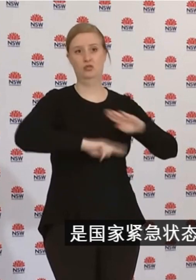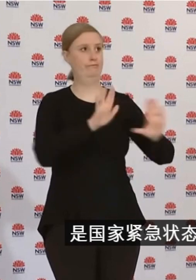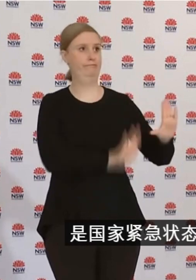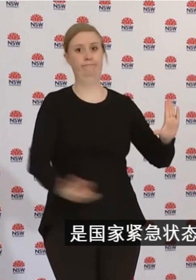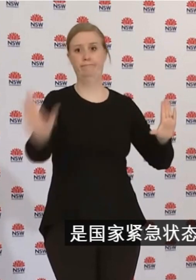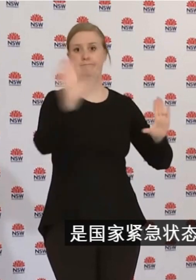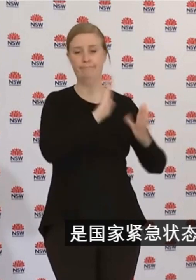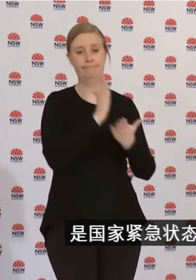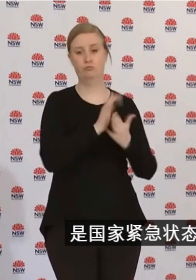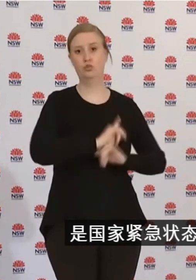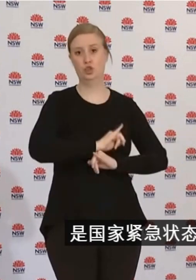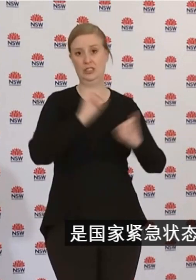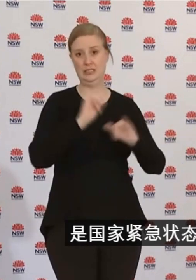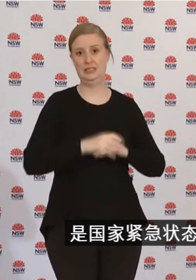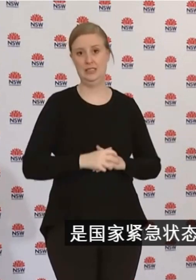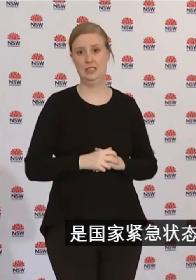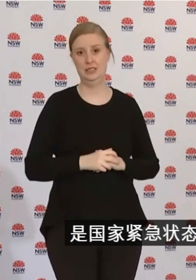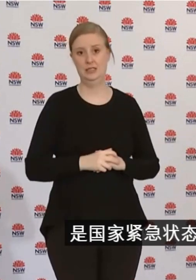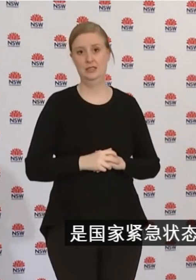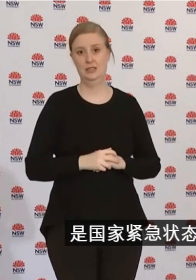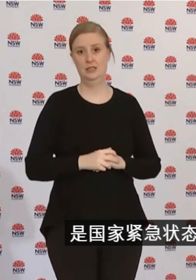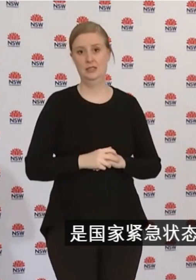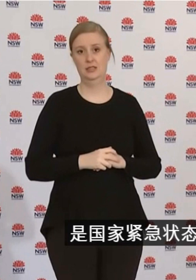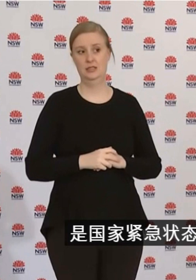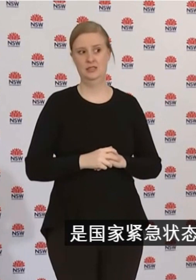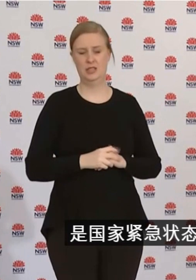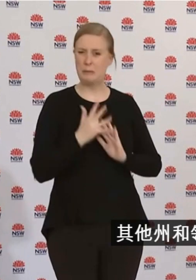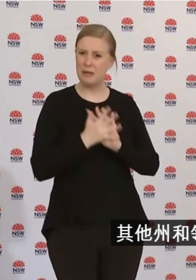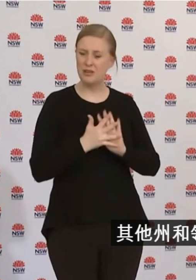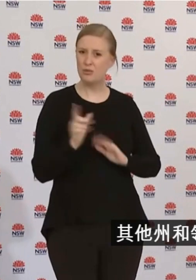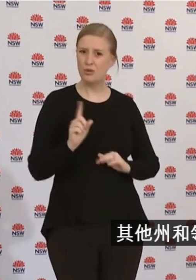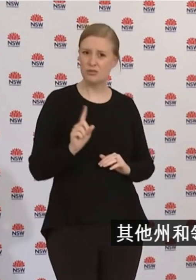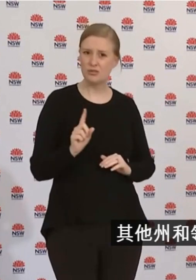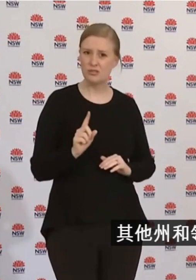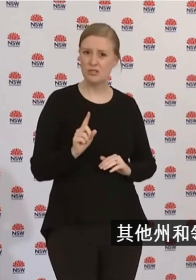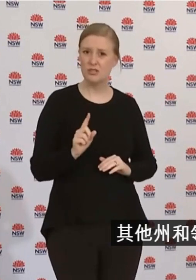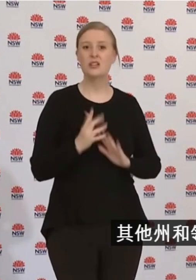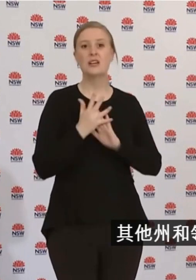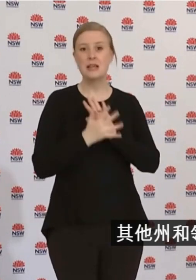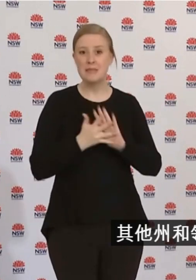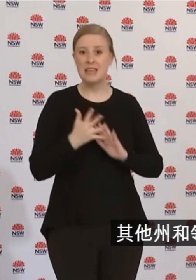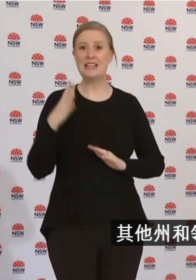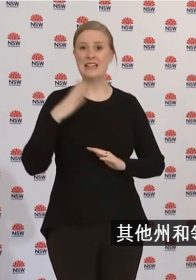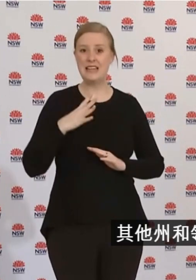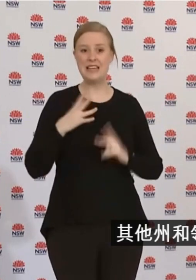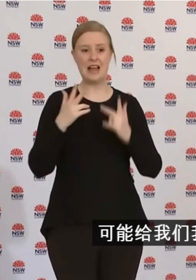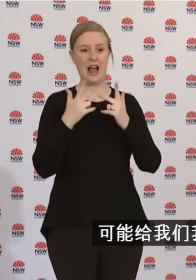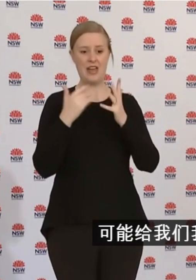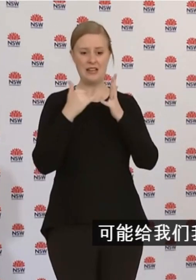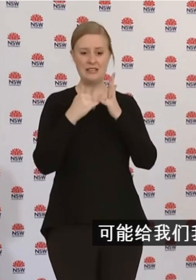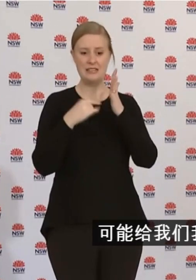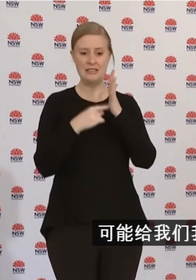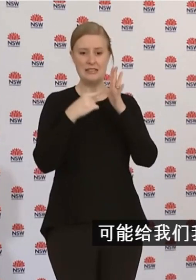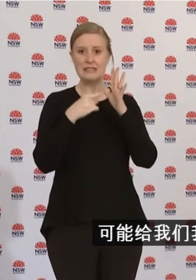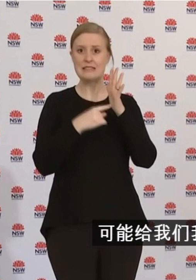emergency. By that, what she was really saying was we need the help that other states and territories could